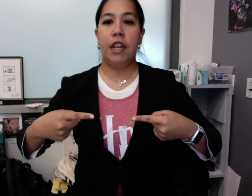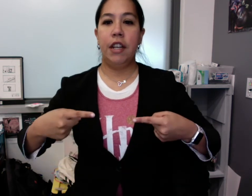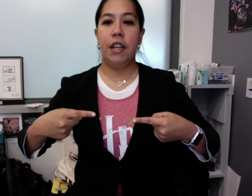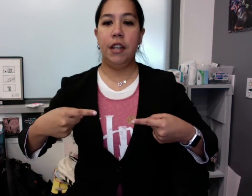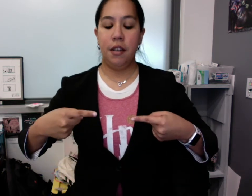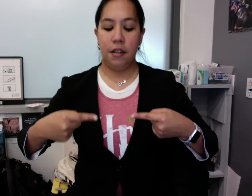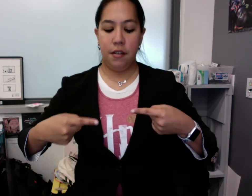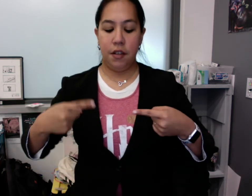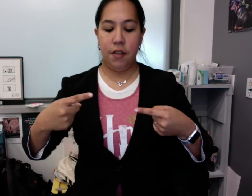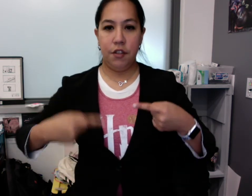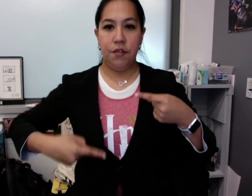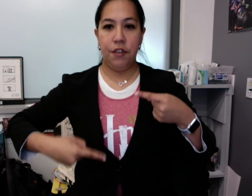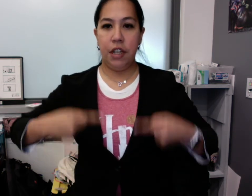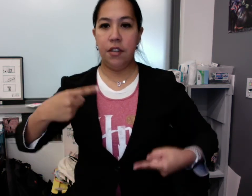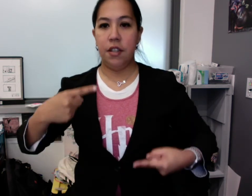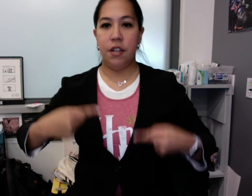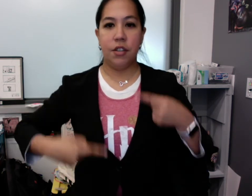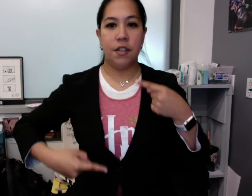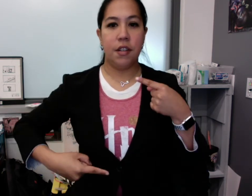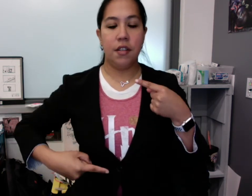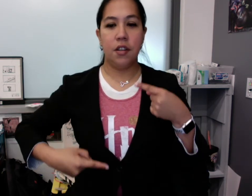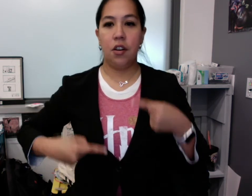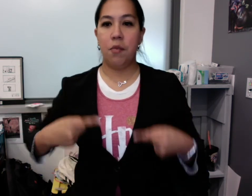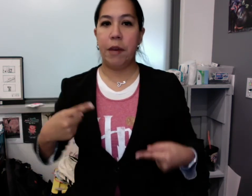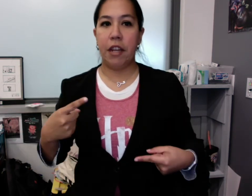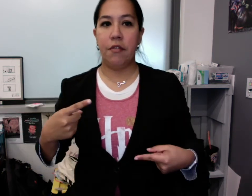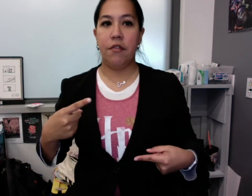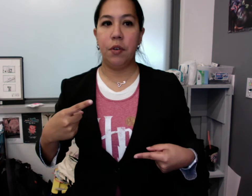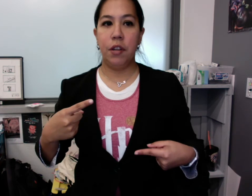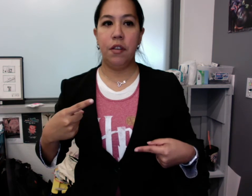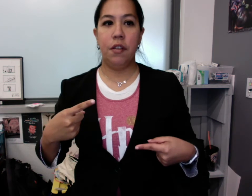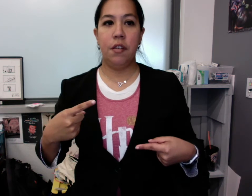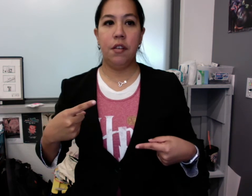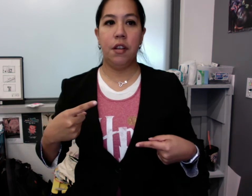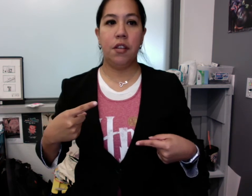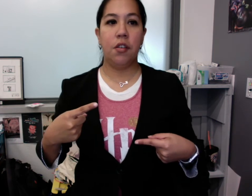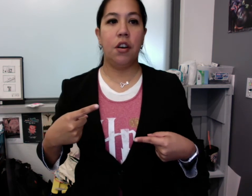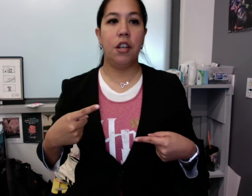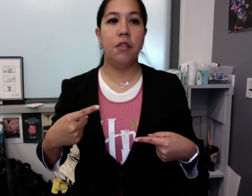Fighting, so you have 2 fingers and they're just going to toggle back and forth like they're arguing.